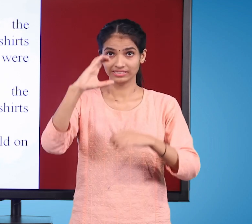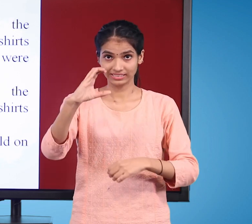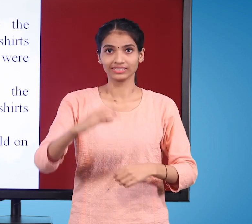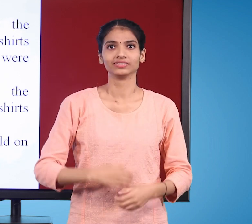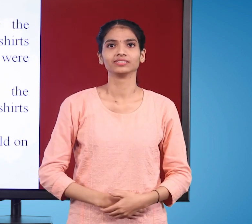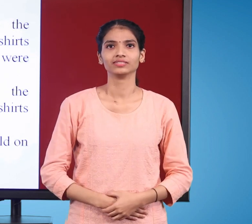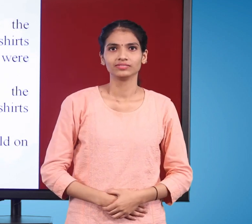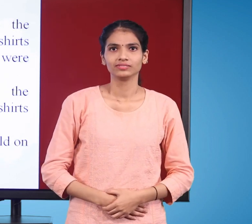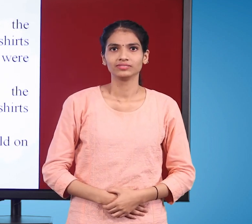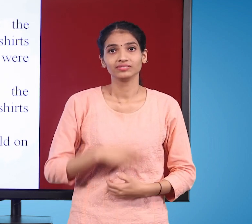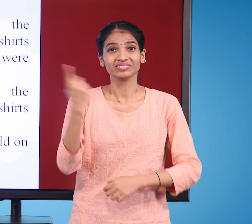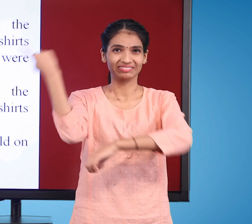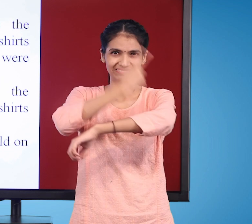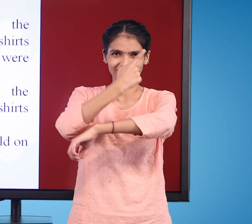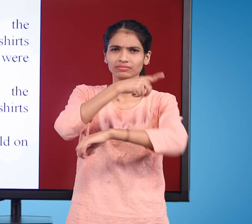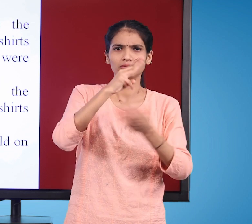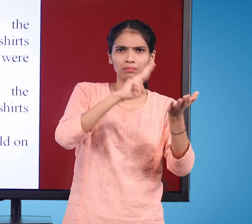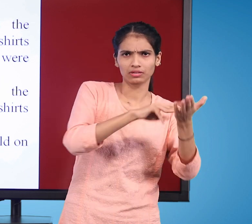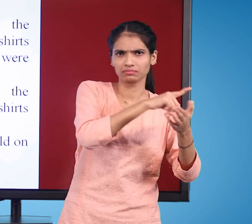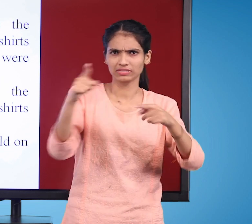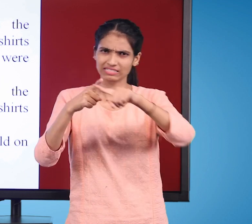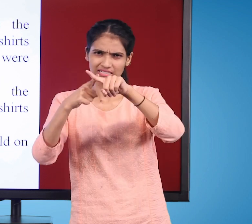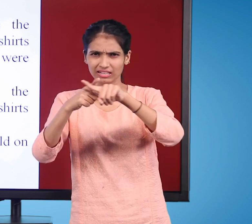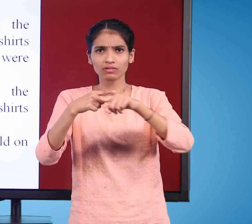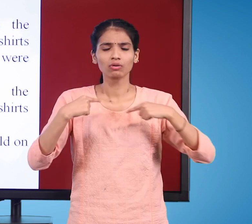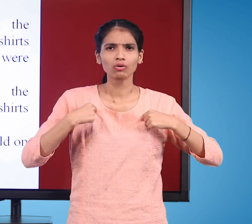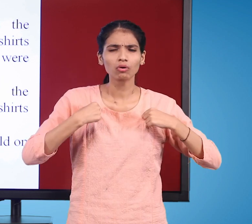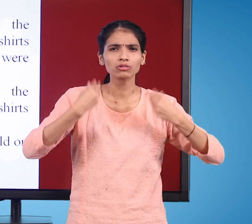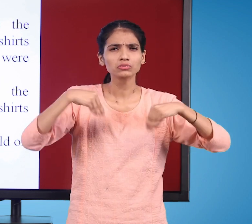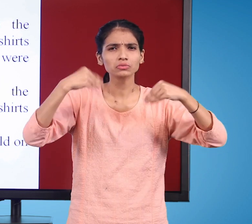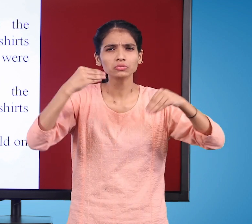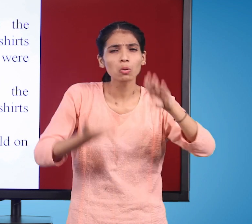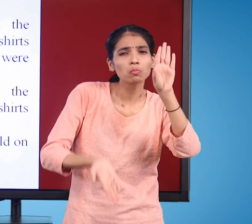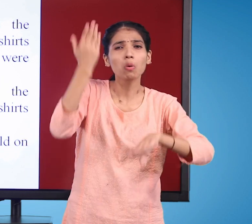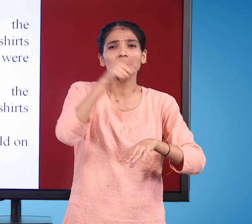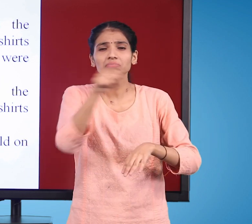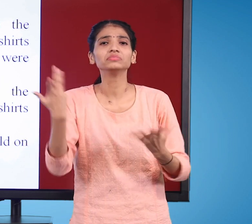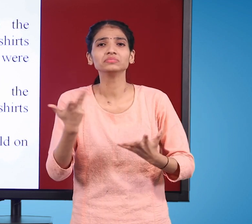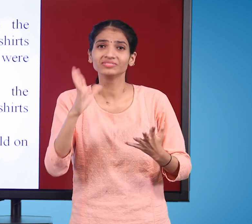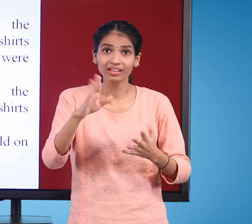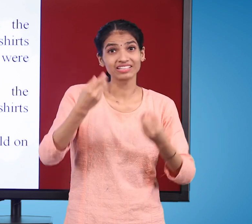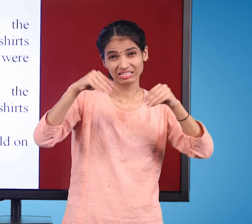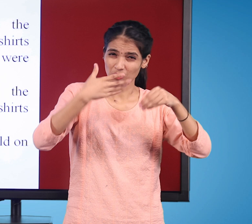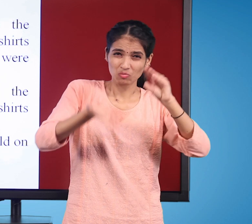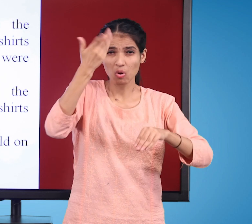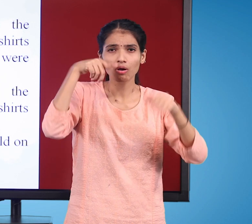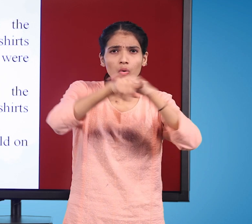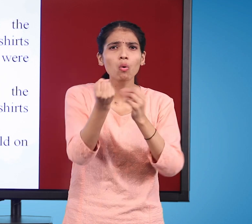C. On which day were the maximum number of shirts sold? How many shirts were sold on that